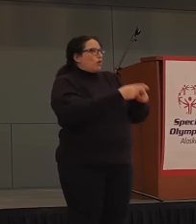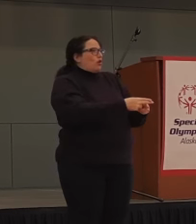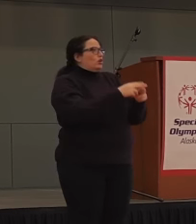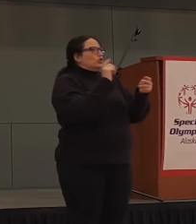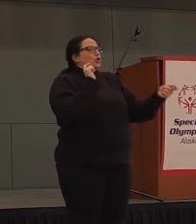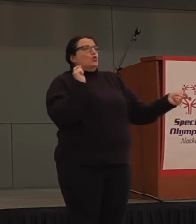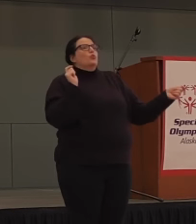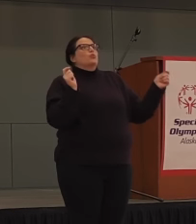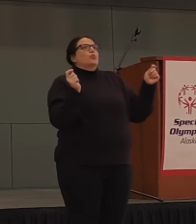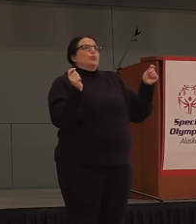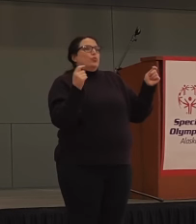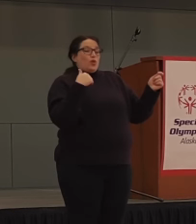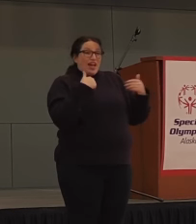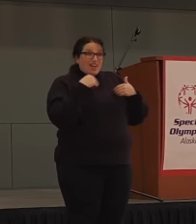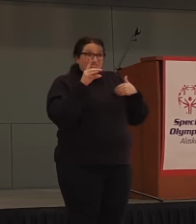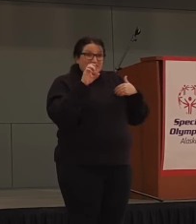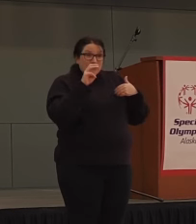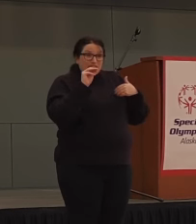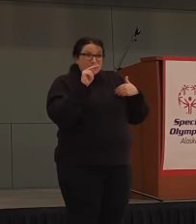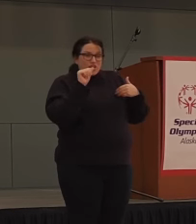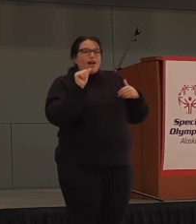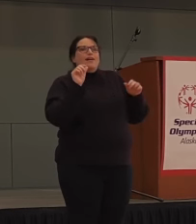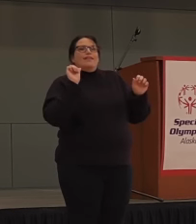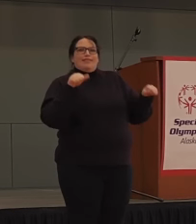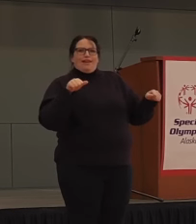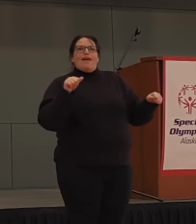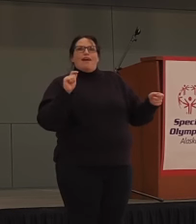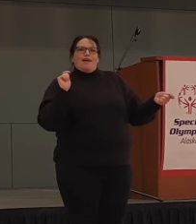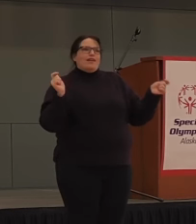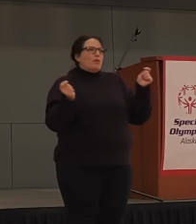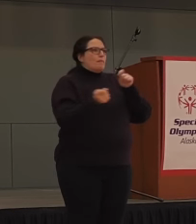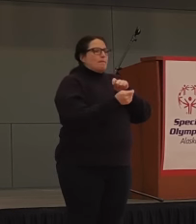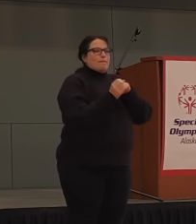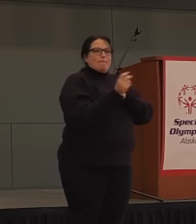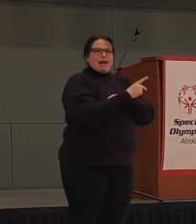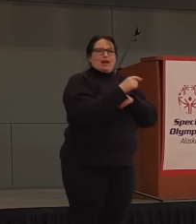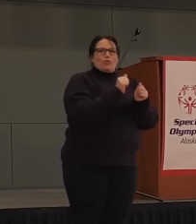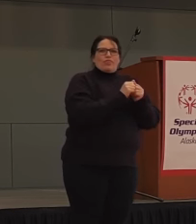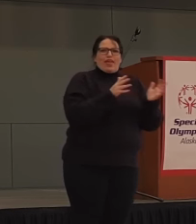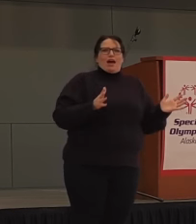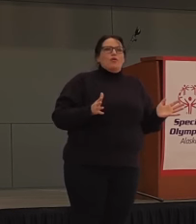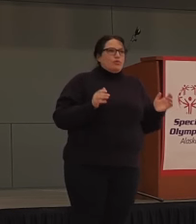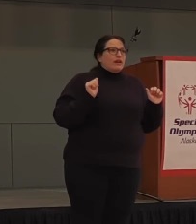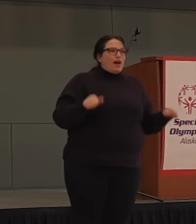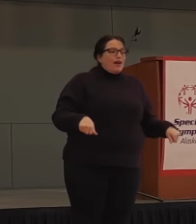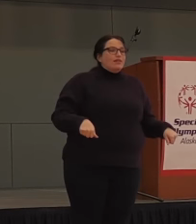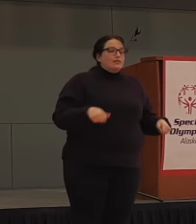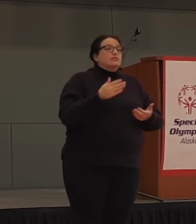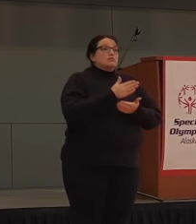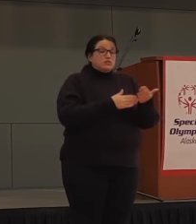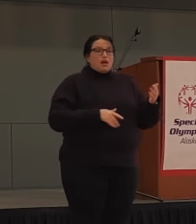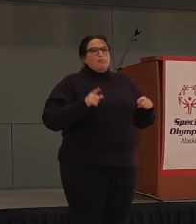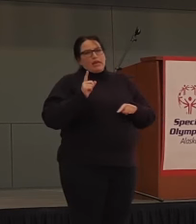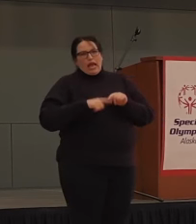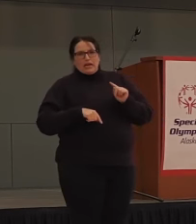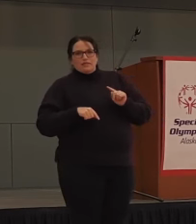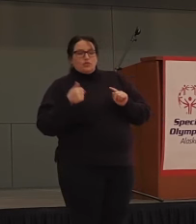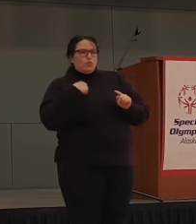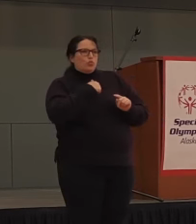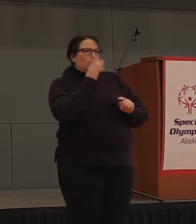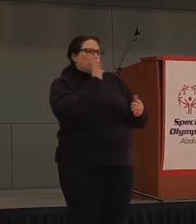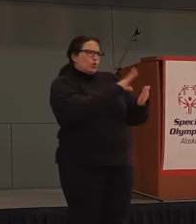and irreversible dementias. So again, lots of things